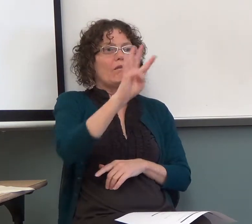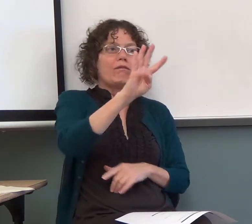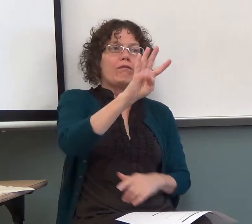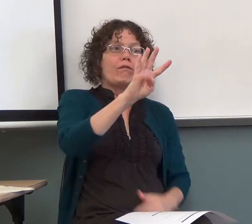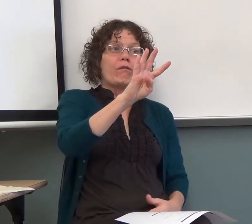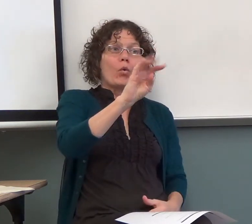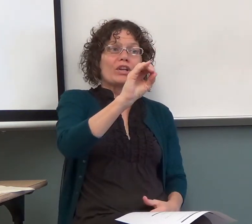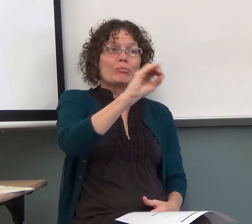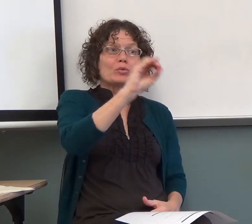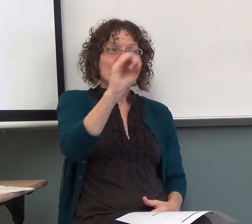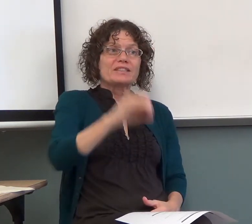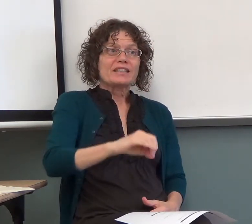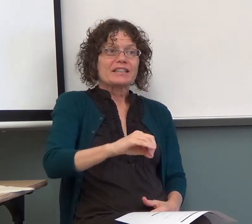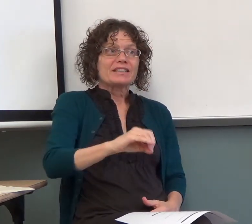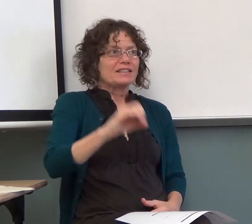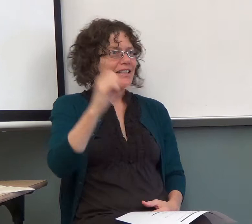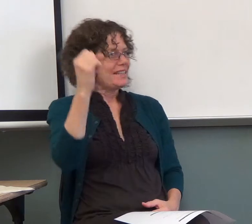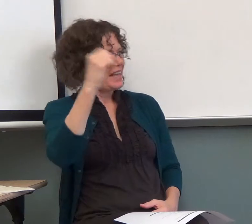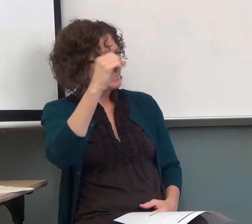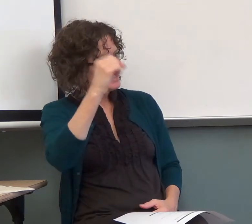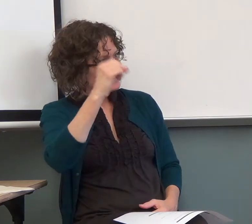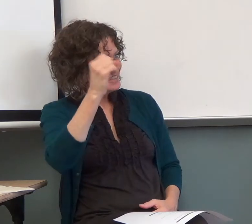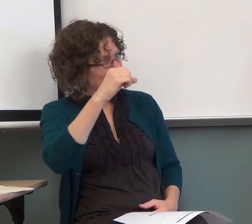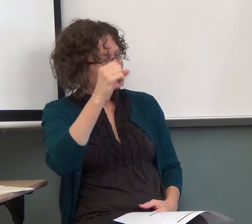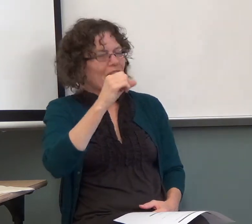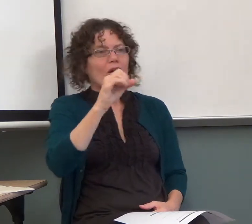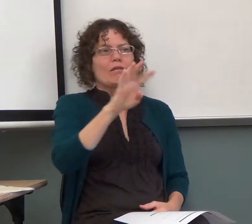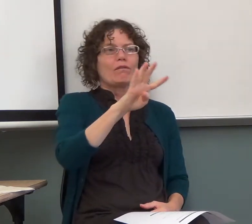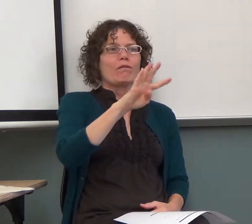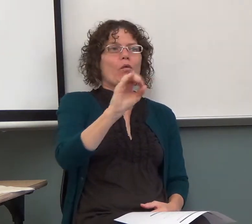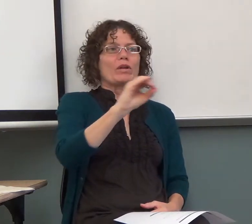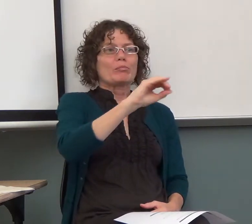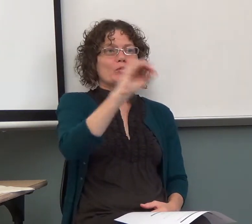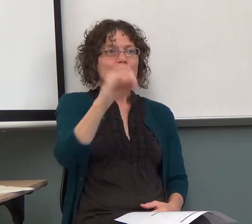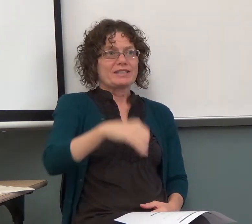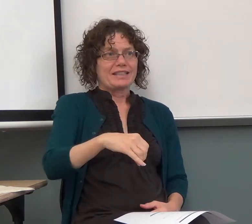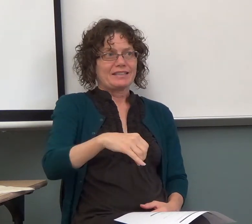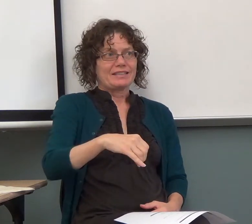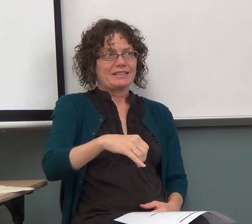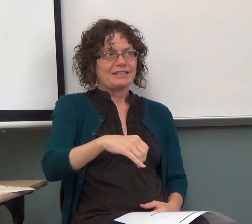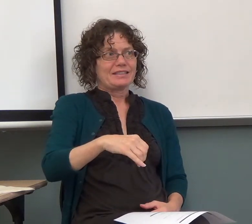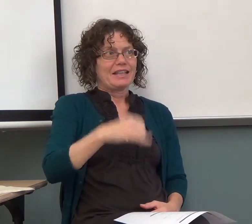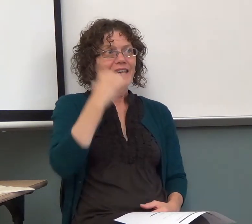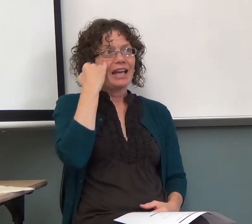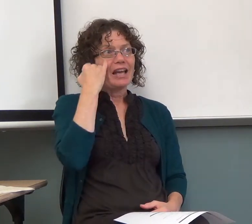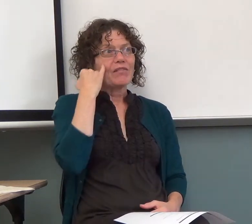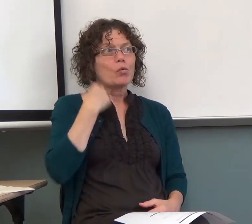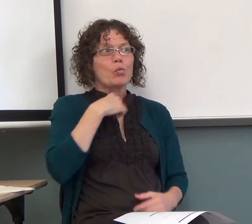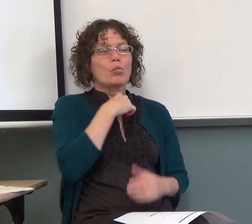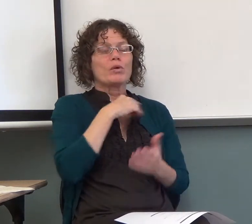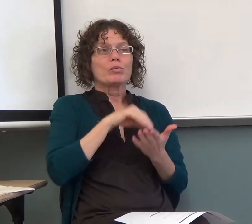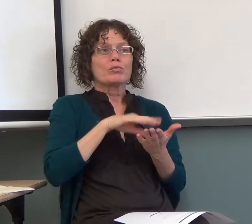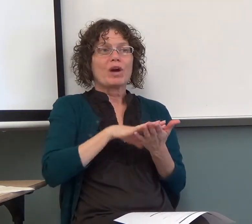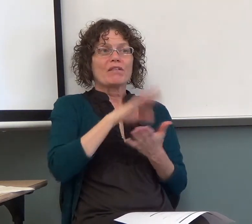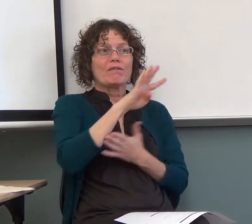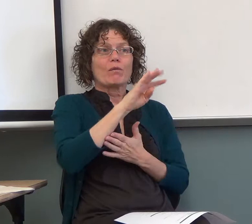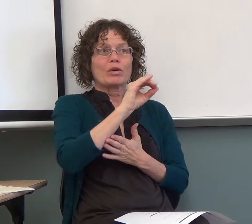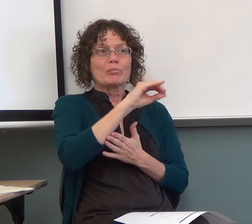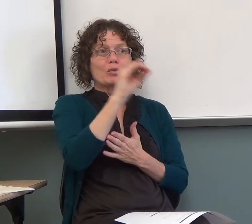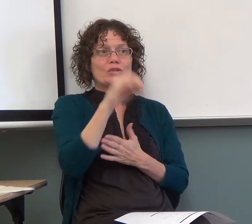40%. Yes. Ah, look at that, 40%. Now, if we were to write, hang on, if we were to write 40% on the board like a